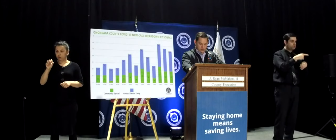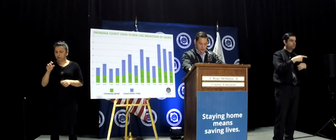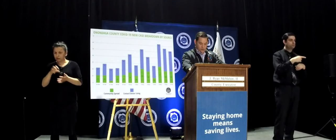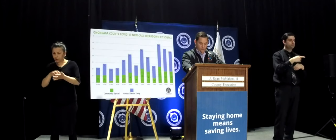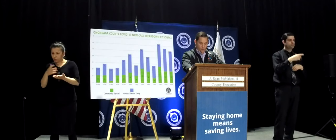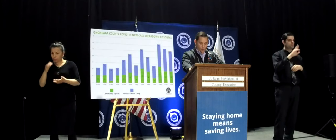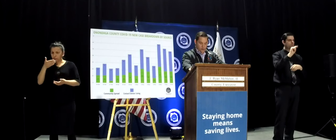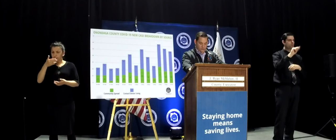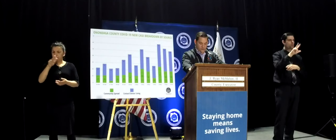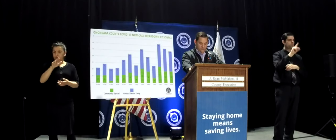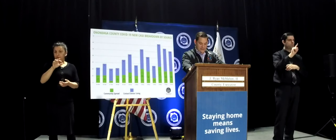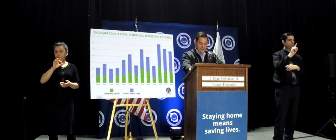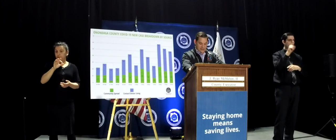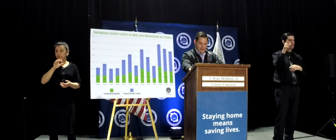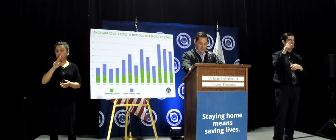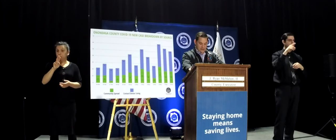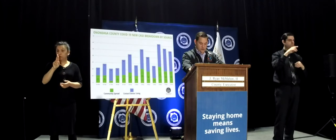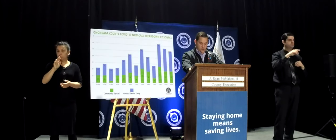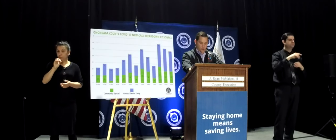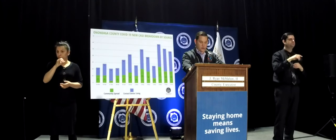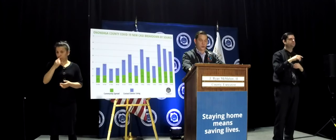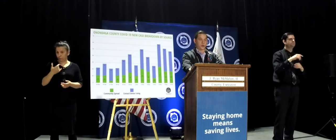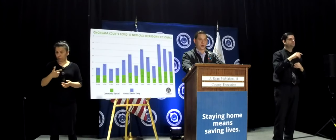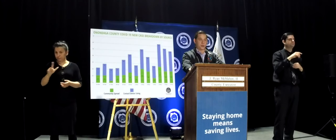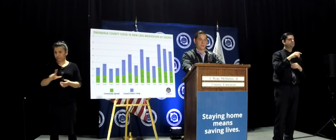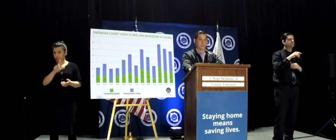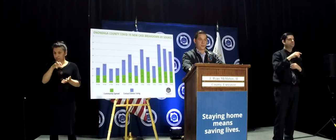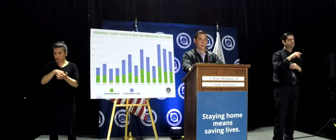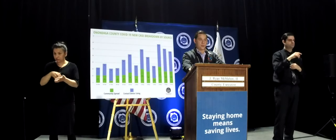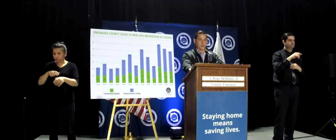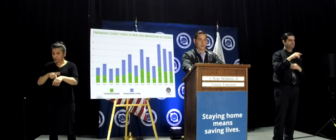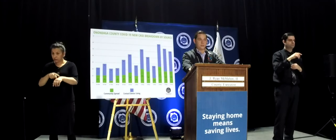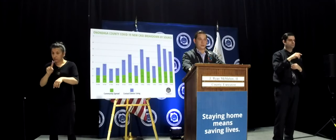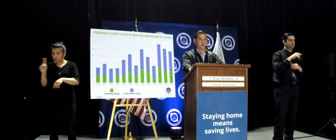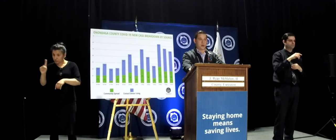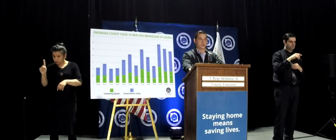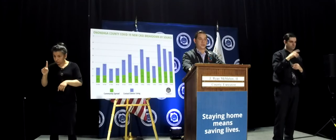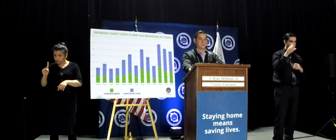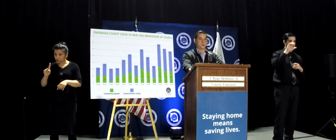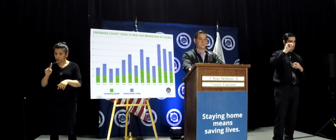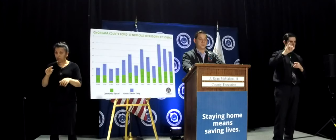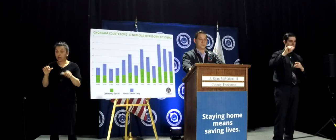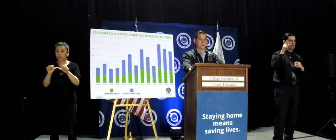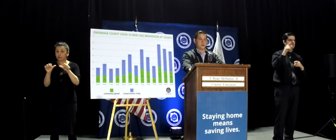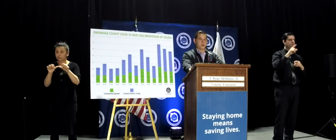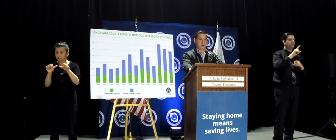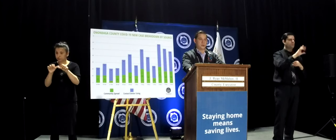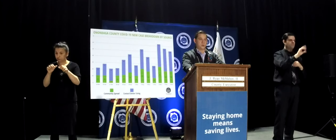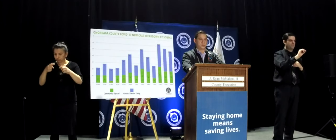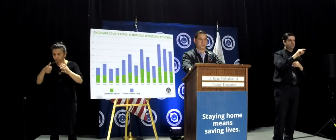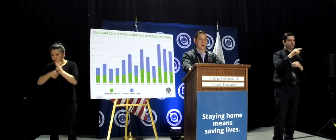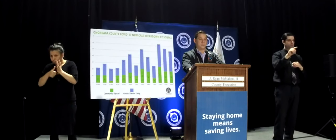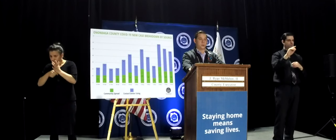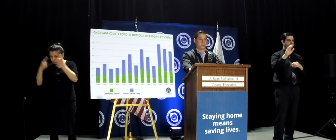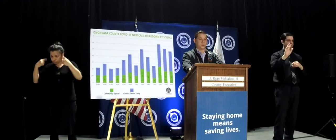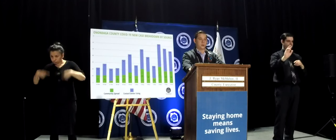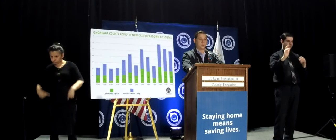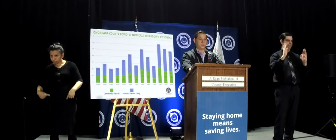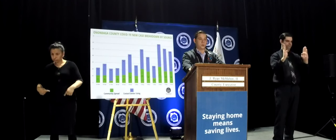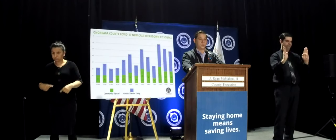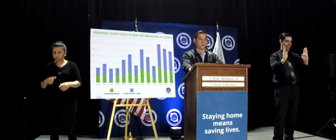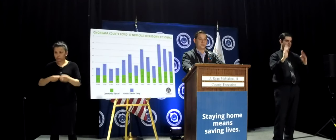Sunday, May 3rd, from 1:15 to 1:30, please watch your symptoms. There was a